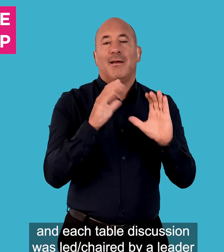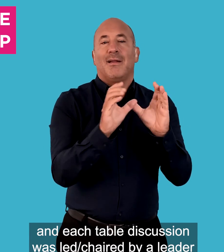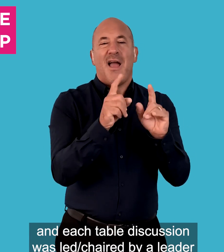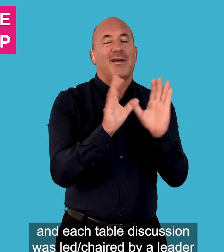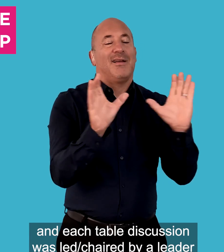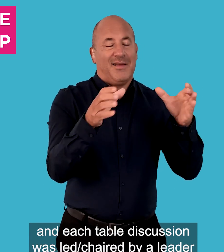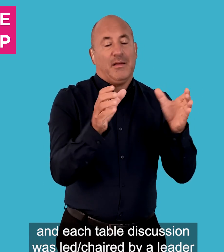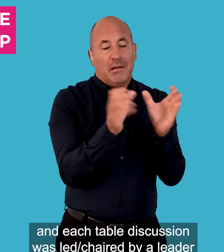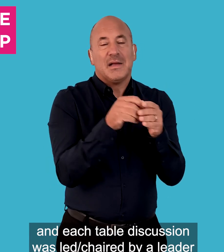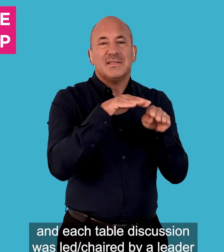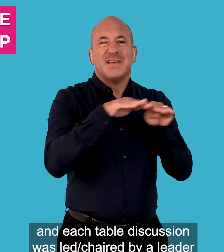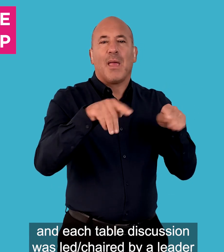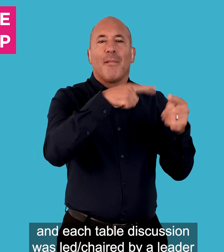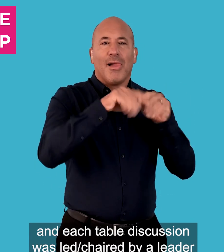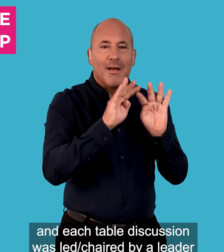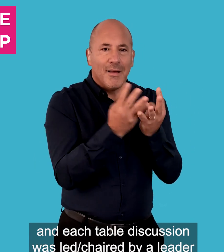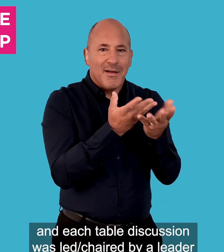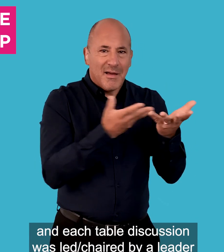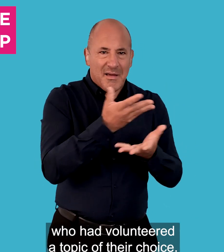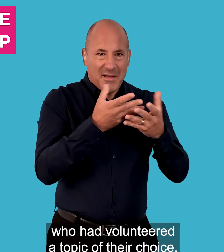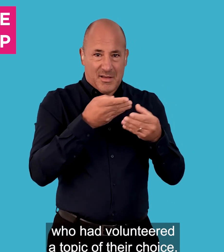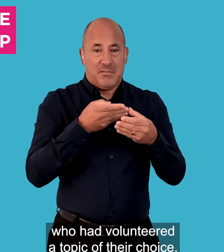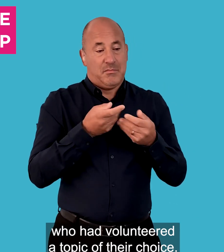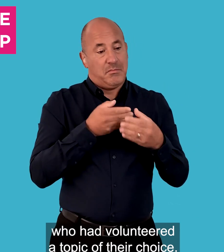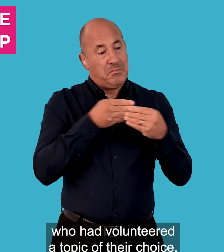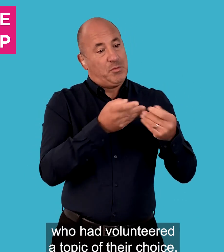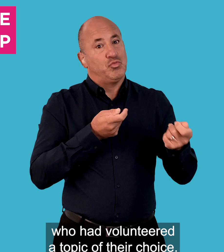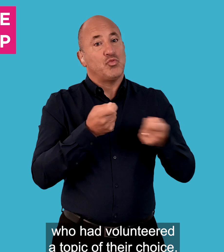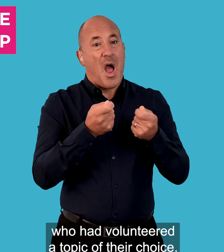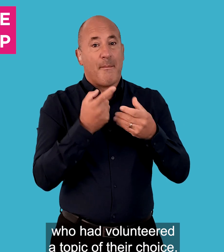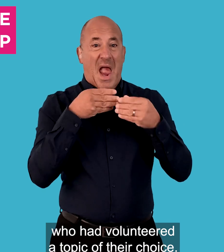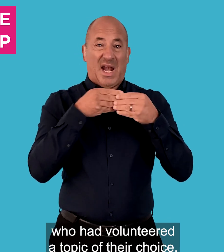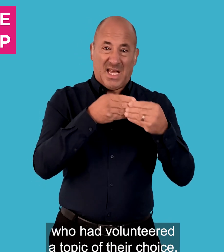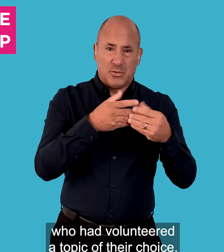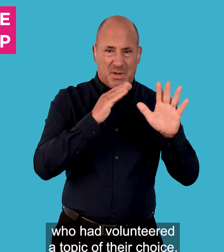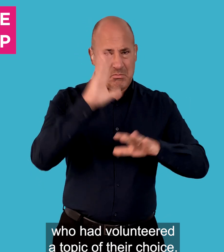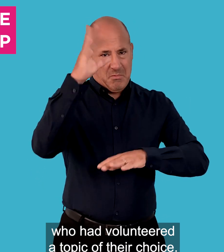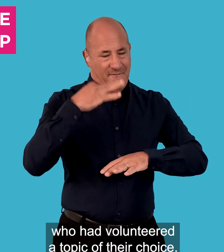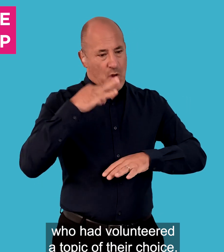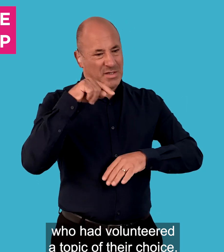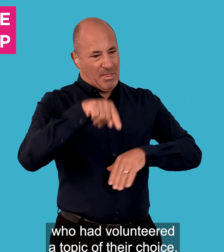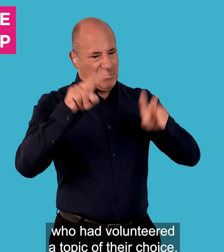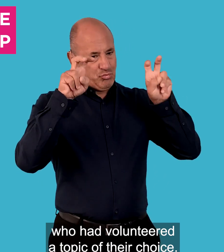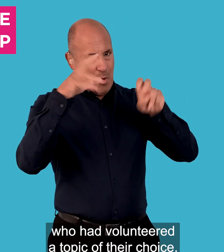each table discussion was led/chaired by a leader who had volunteered a topic of their choice.